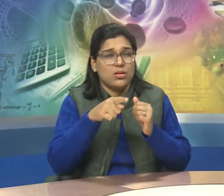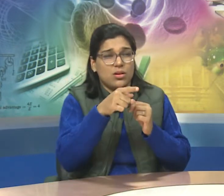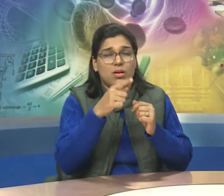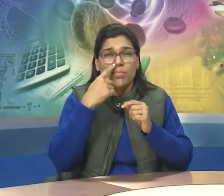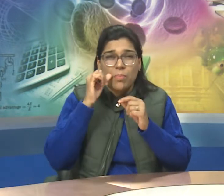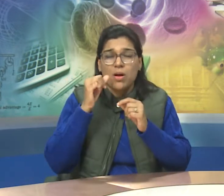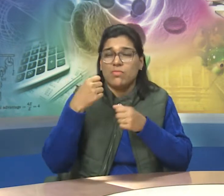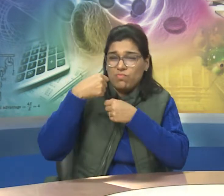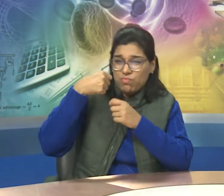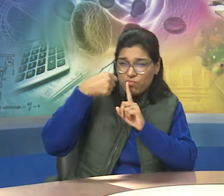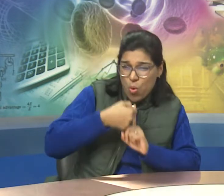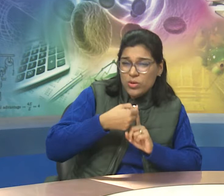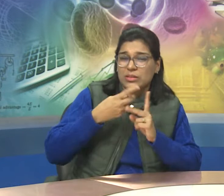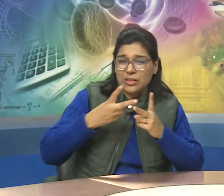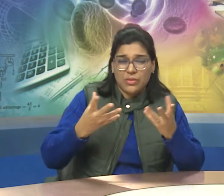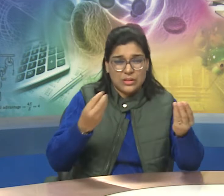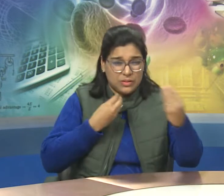Person with such